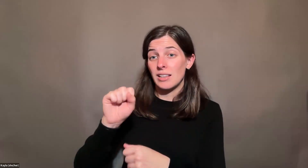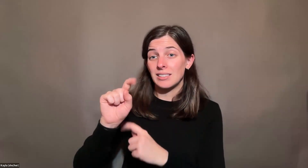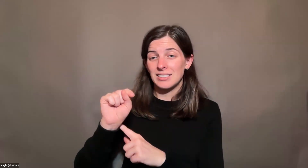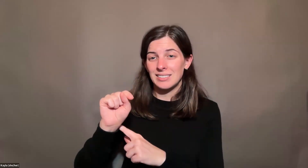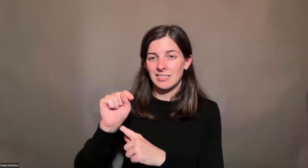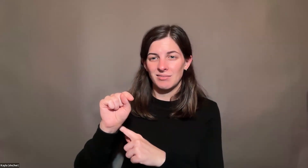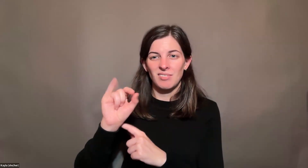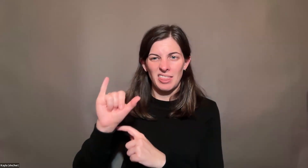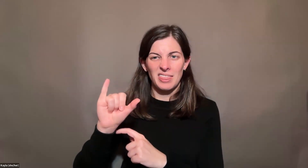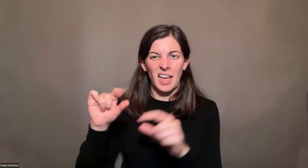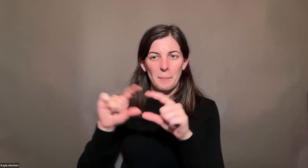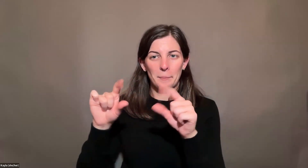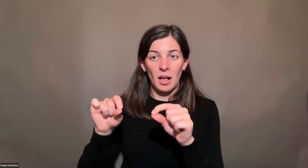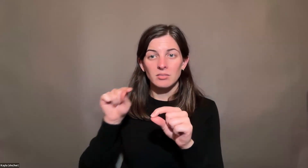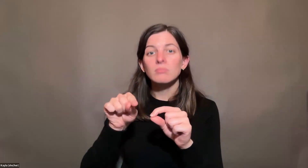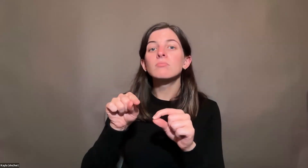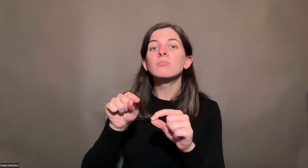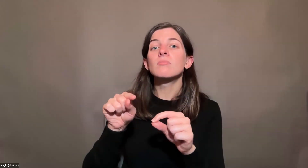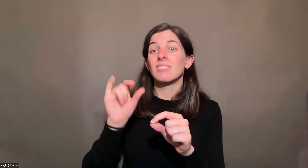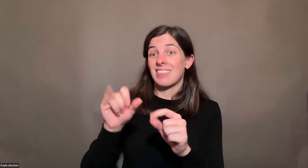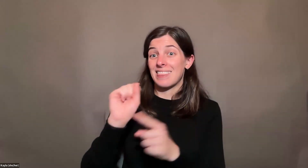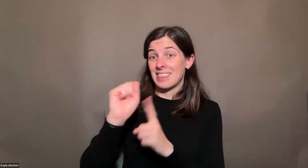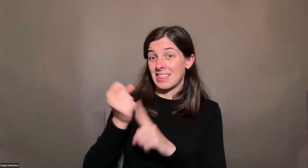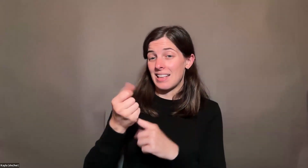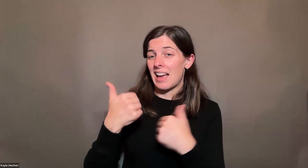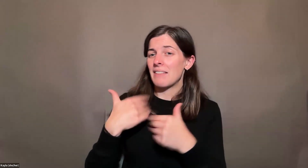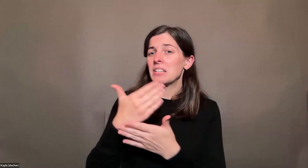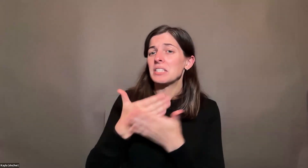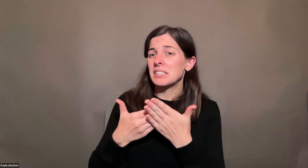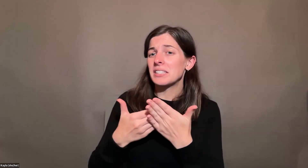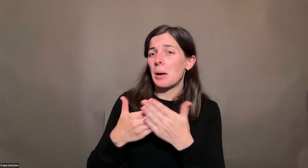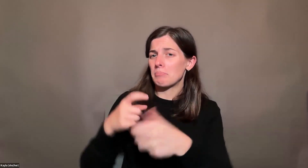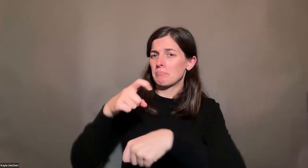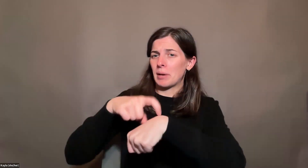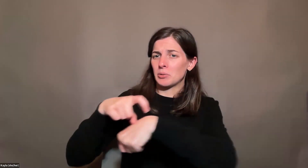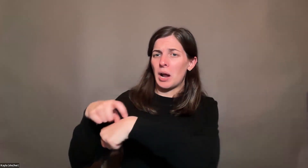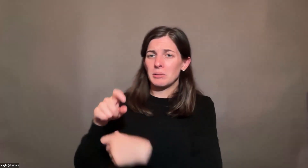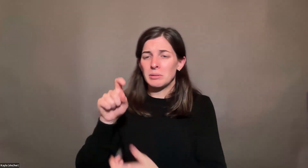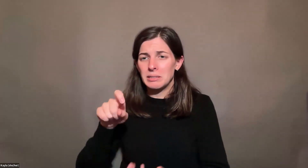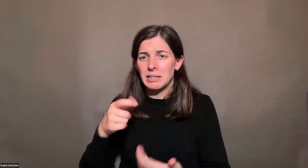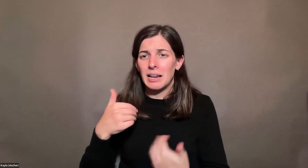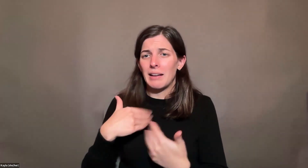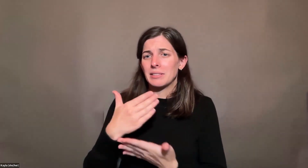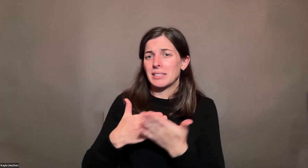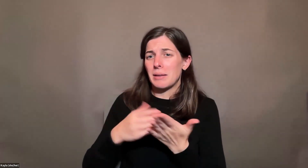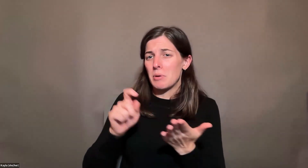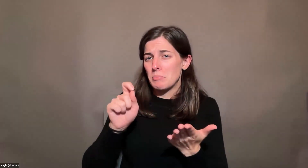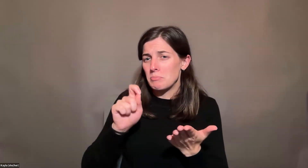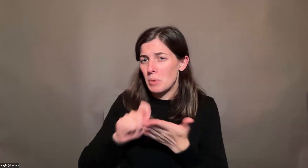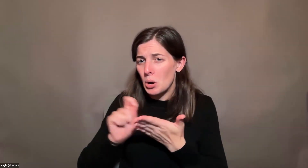this case, actually, there are some functionality needed. There are some mocking related things. You must test, you must write